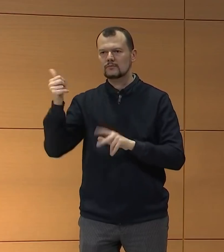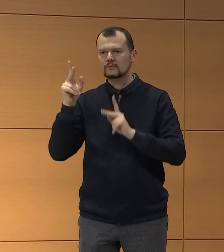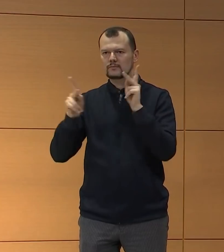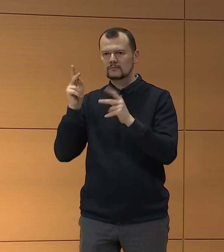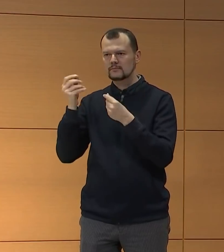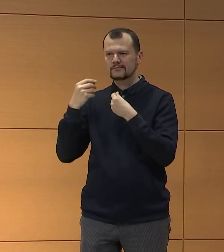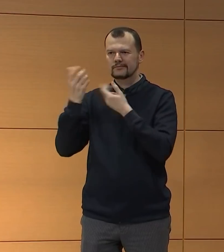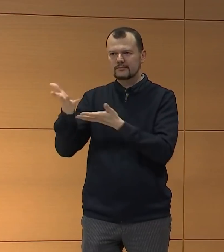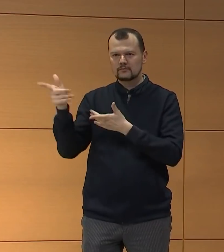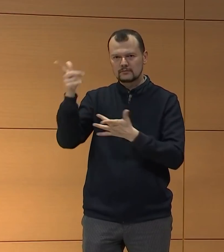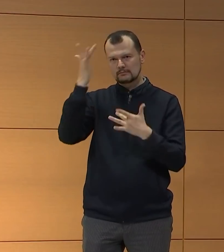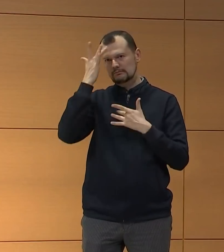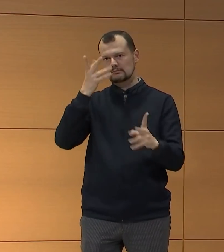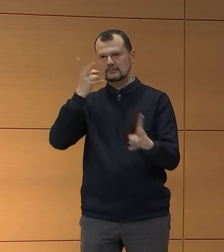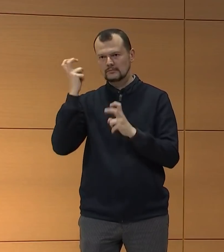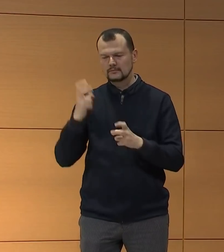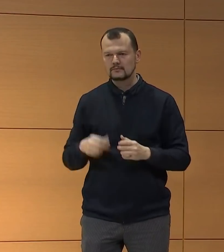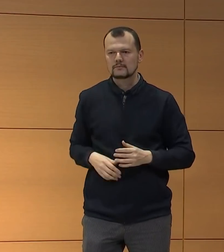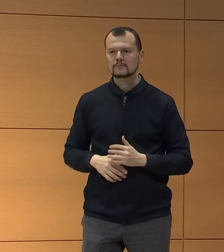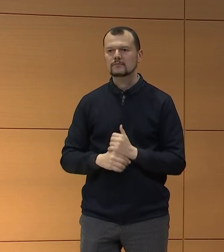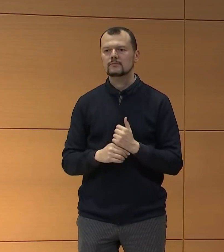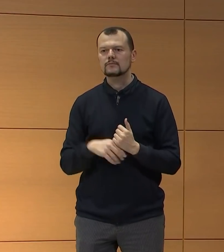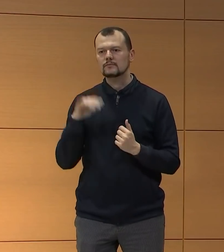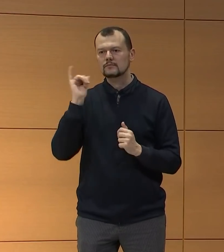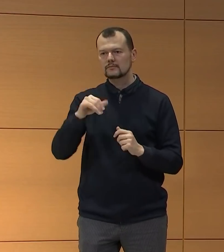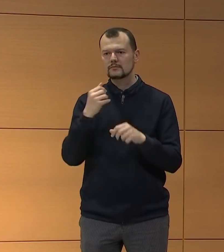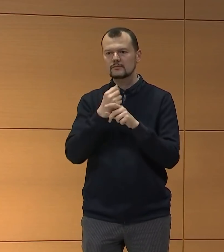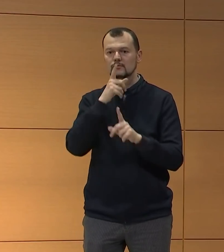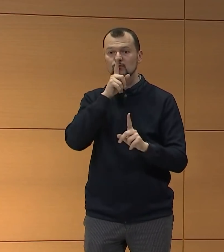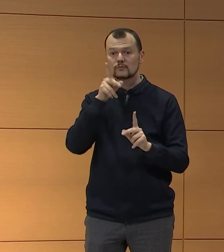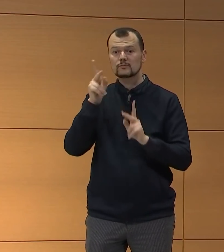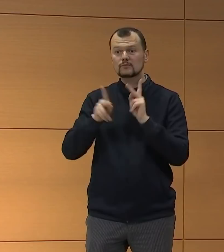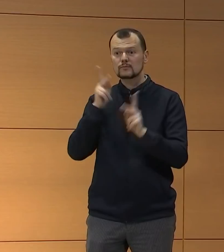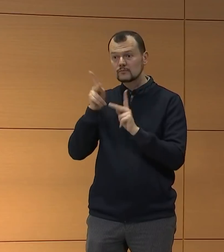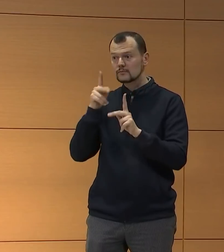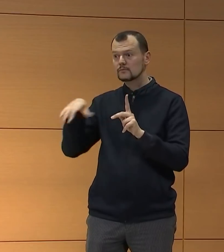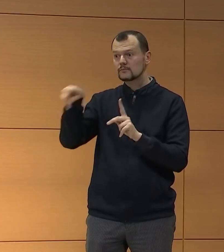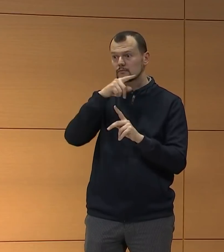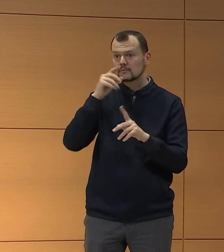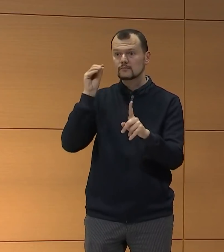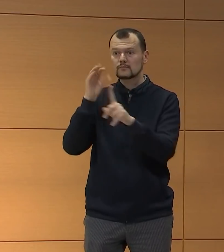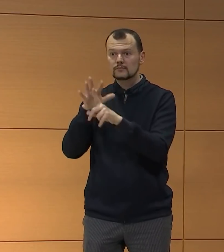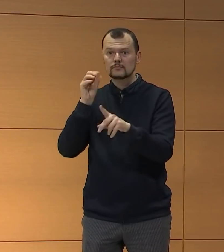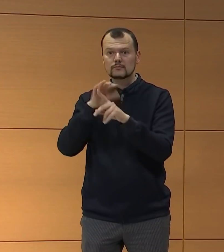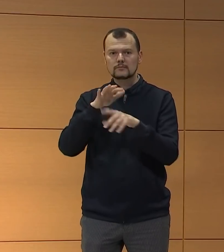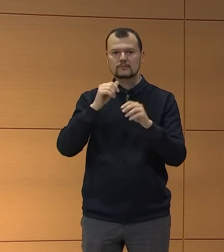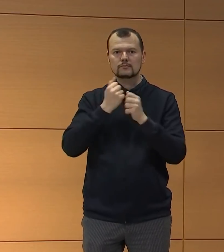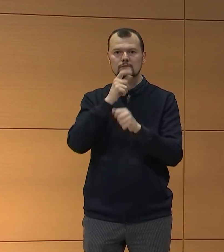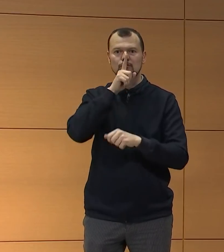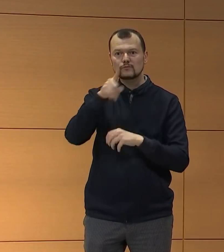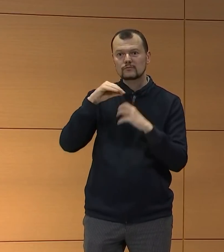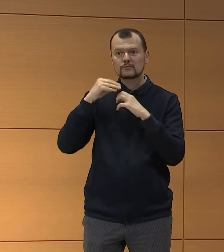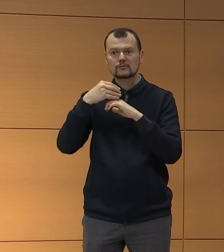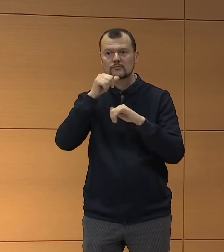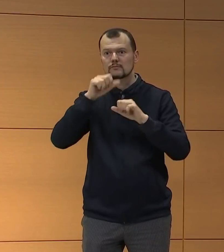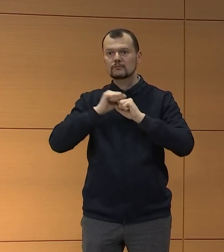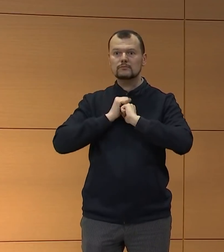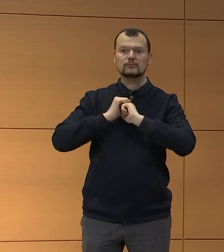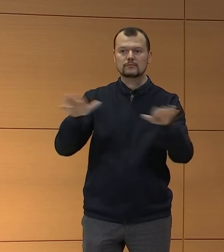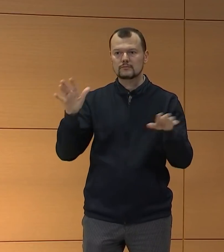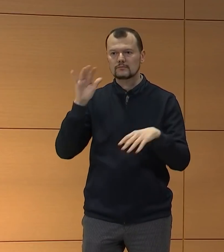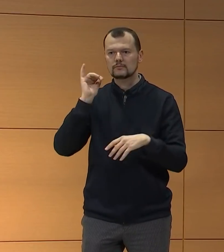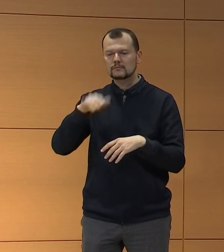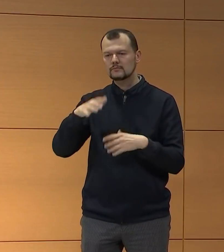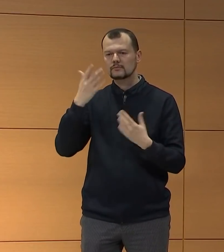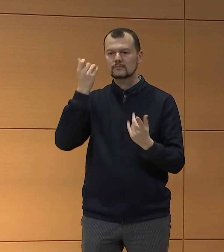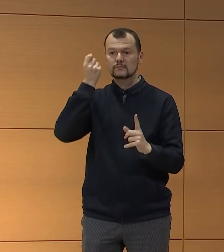of the people who were exposed, so we are not releasing these specific locations to the public. In none